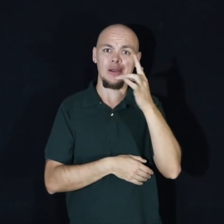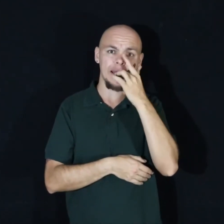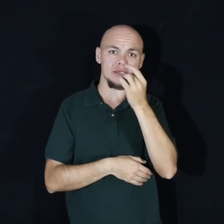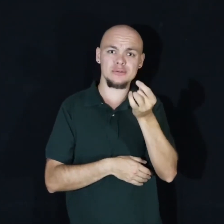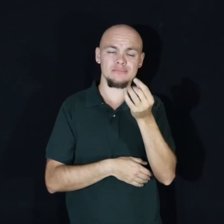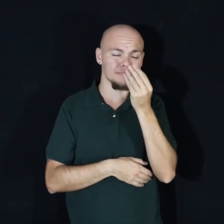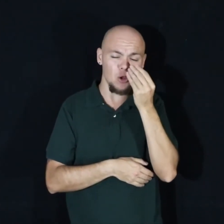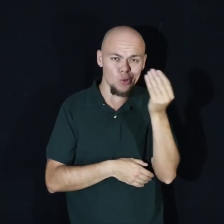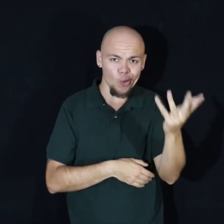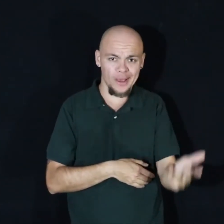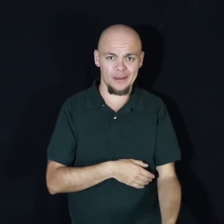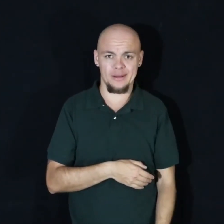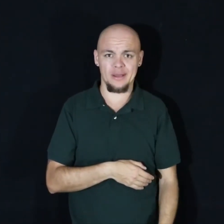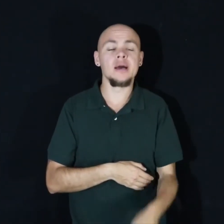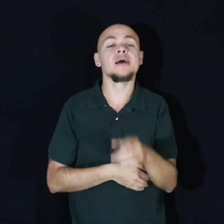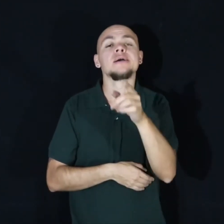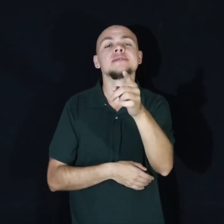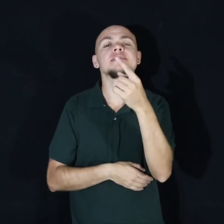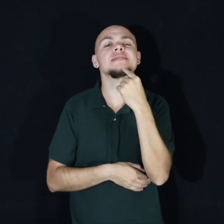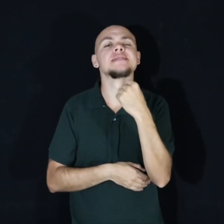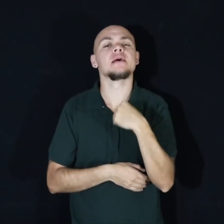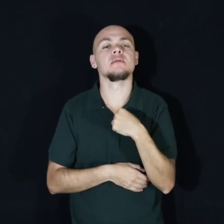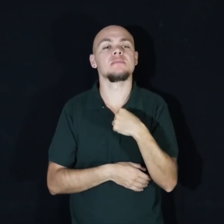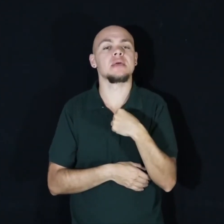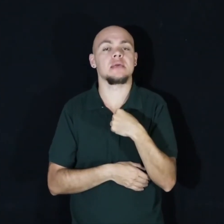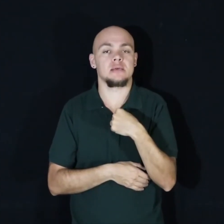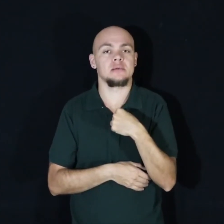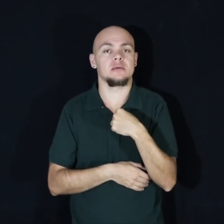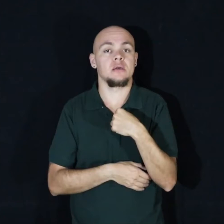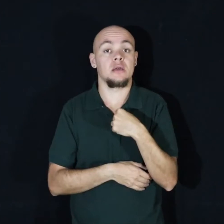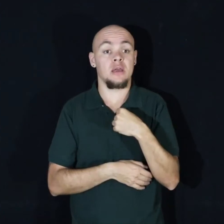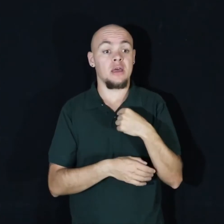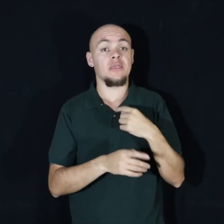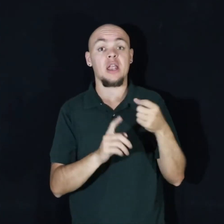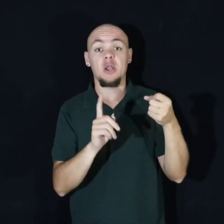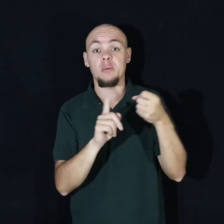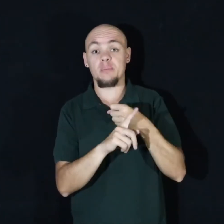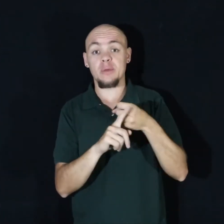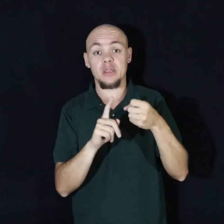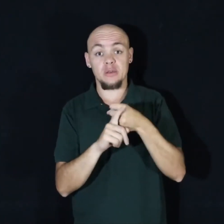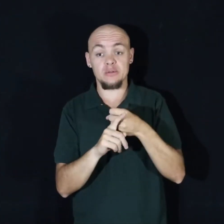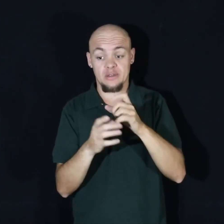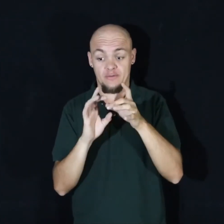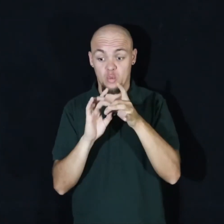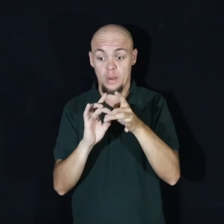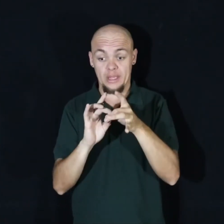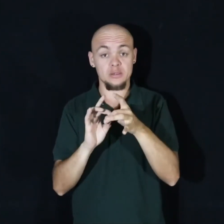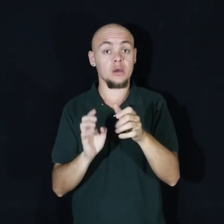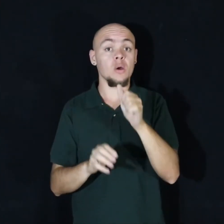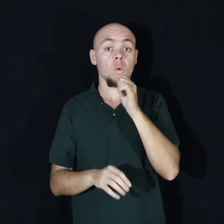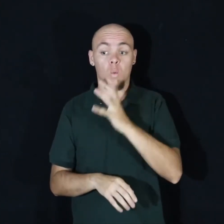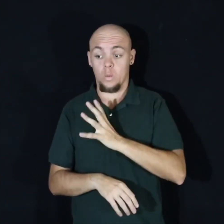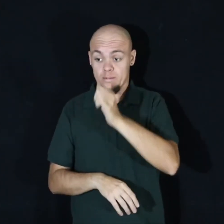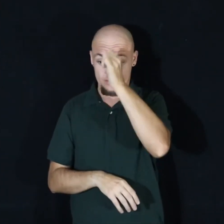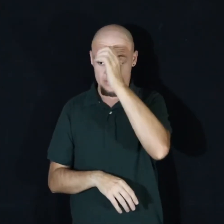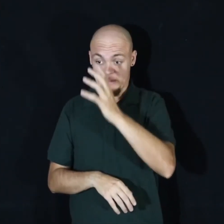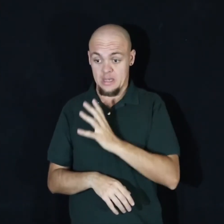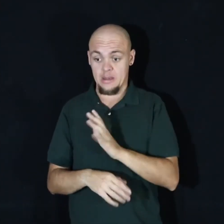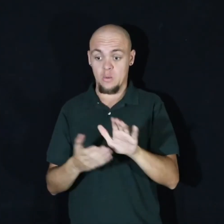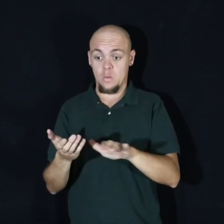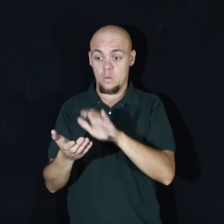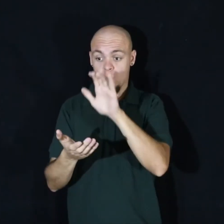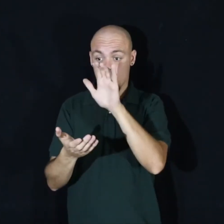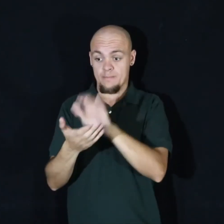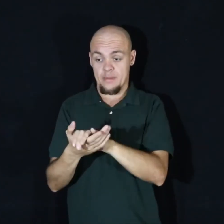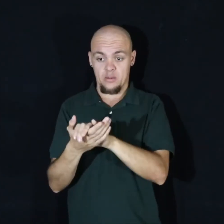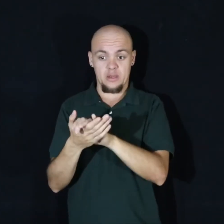Who knows what they're into? Are you trying to tell me that an abusive relationship,